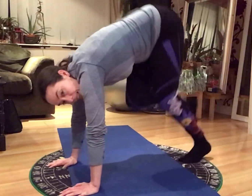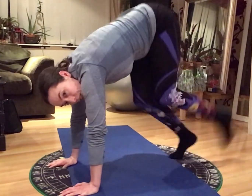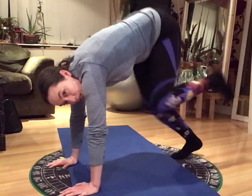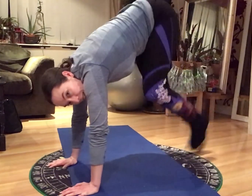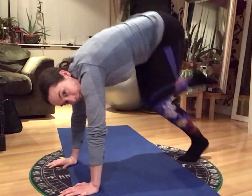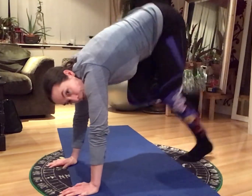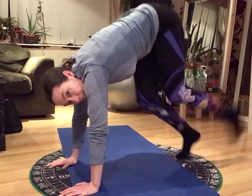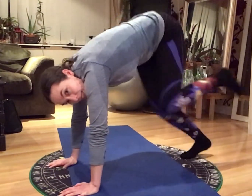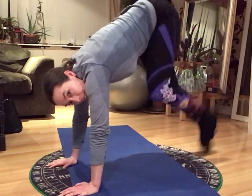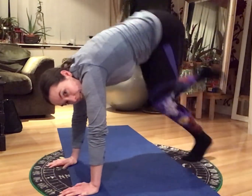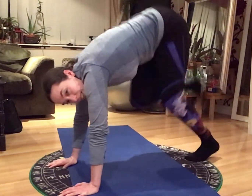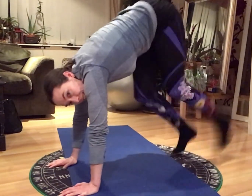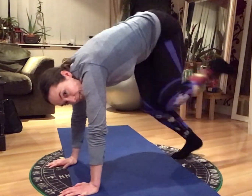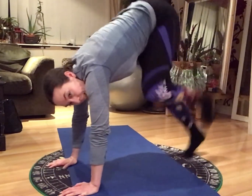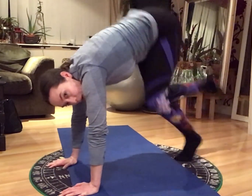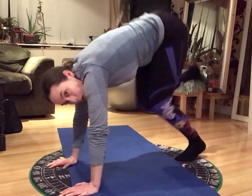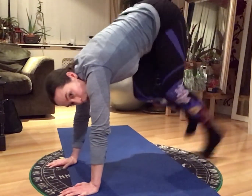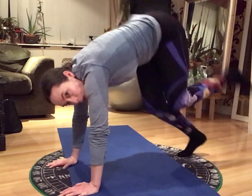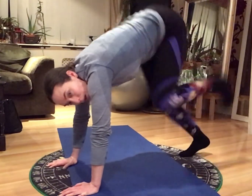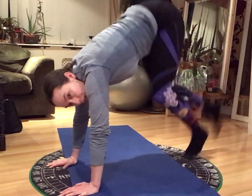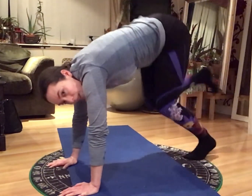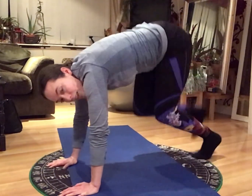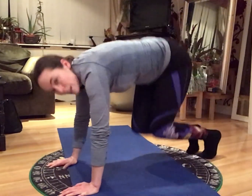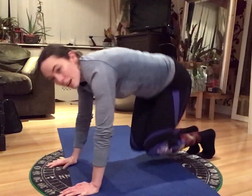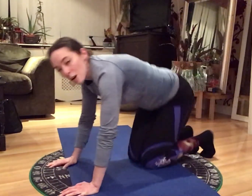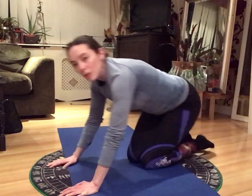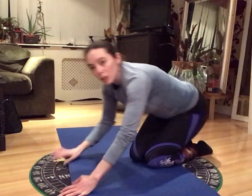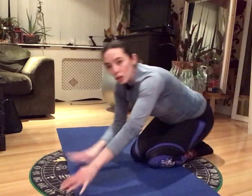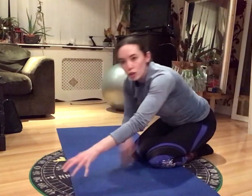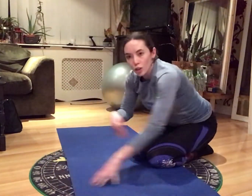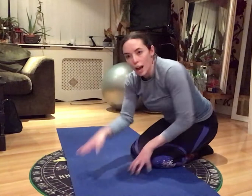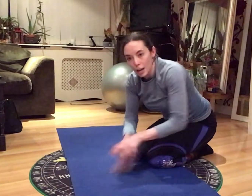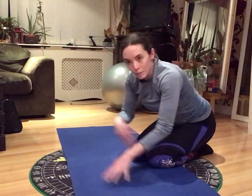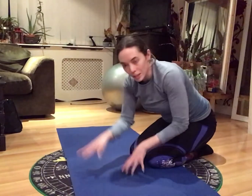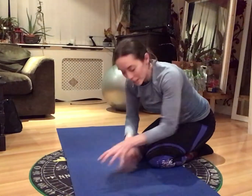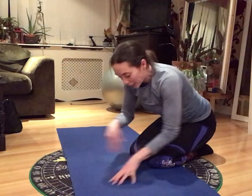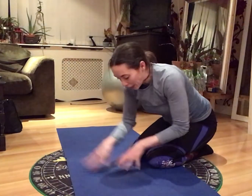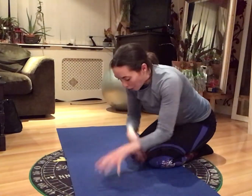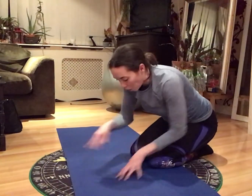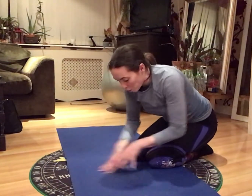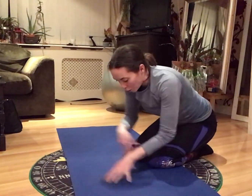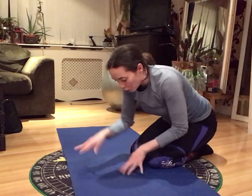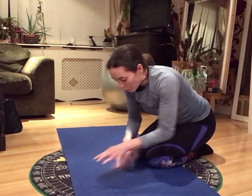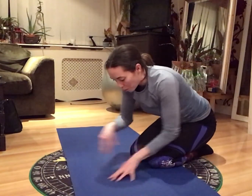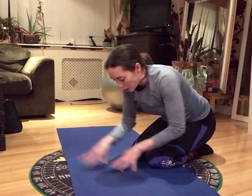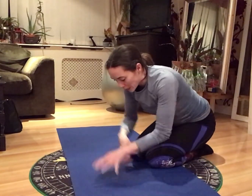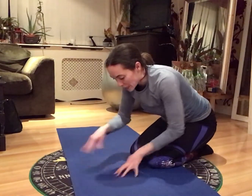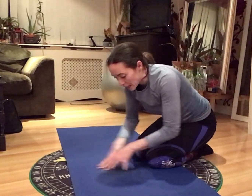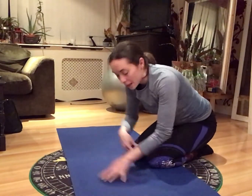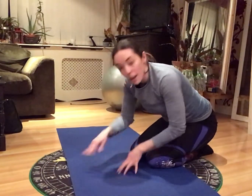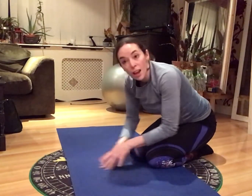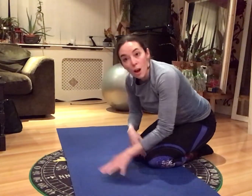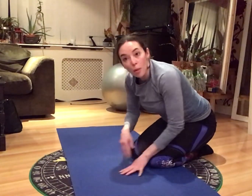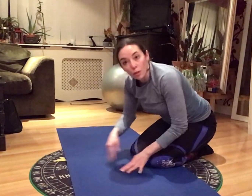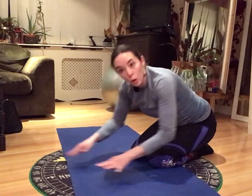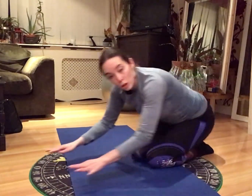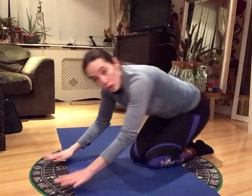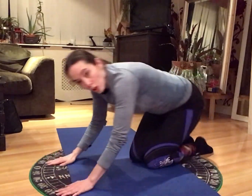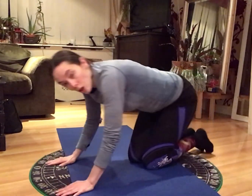using his feet to dig a hole. But you can use your arms digging a hole for your bones. But of course the dog in